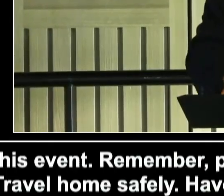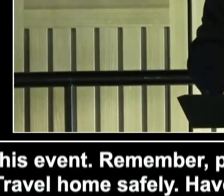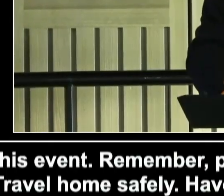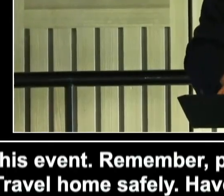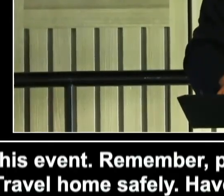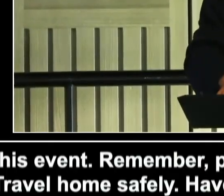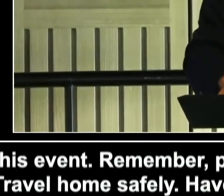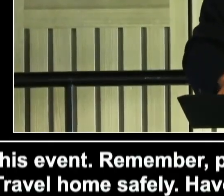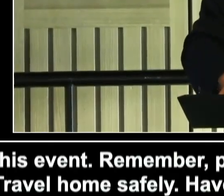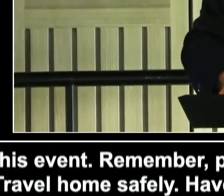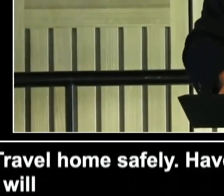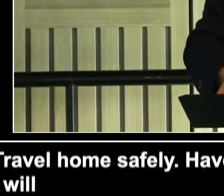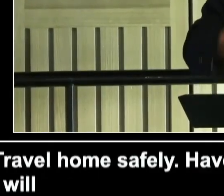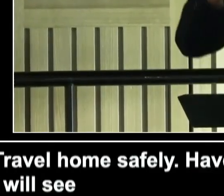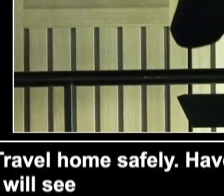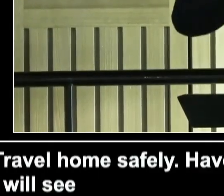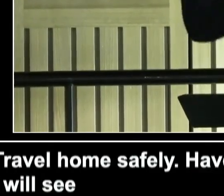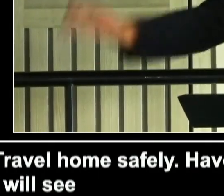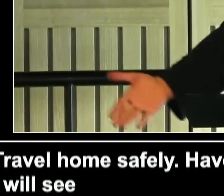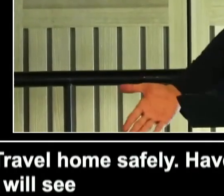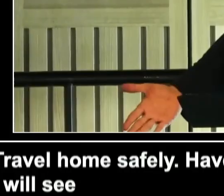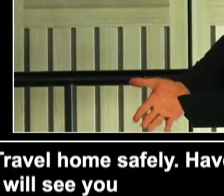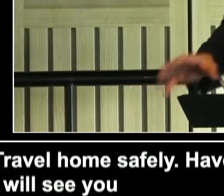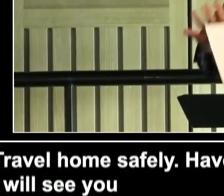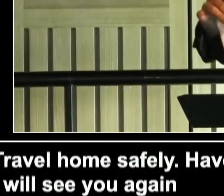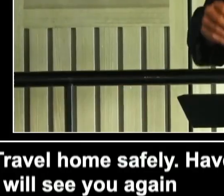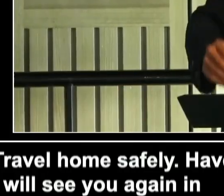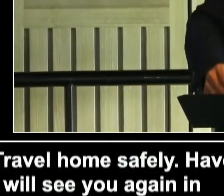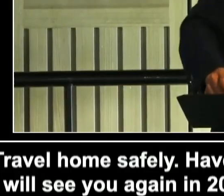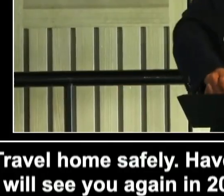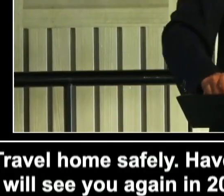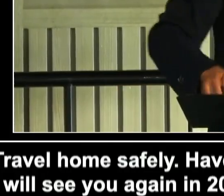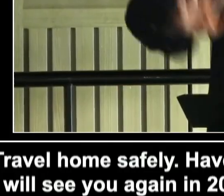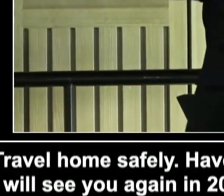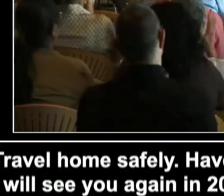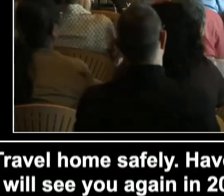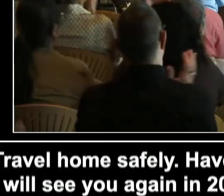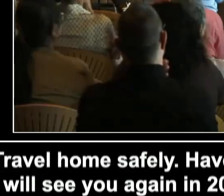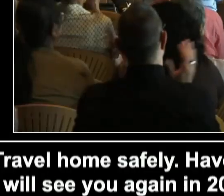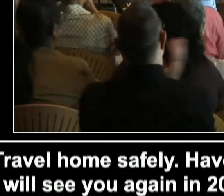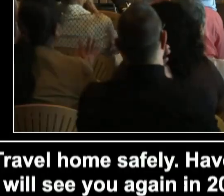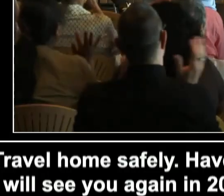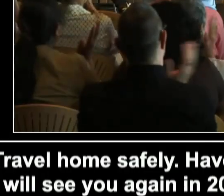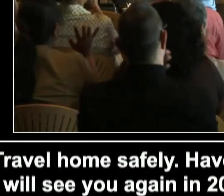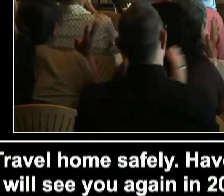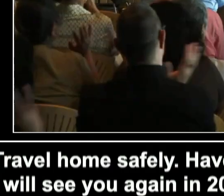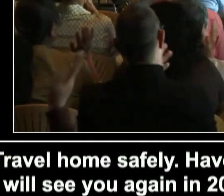again in 2026. Thank you.